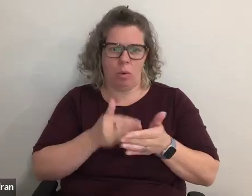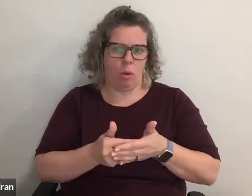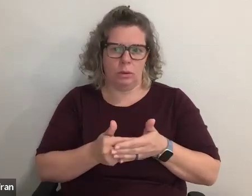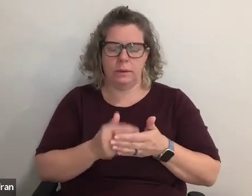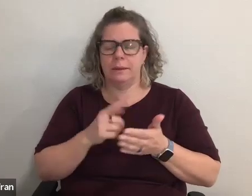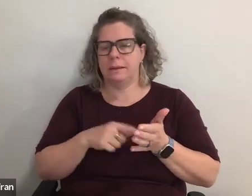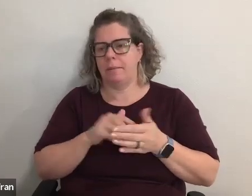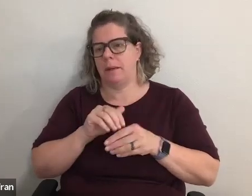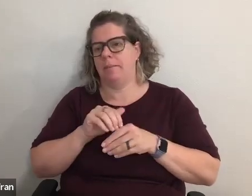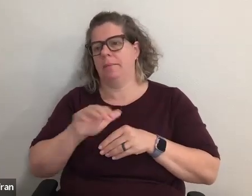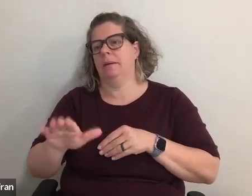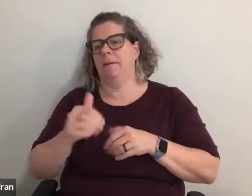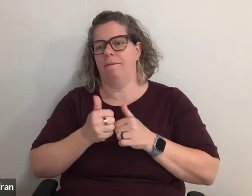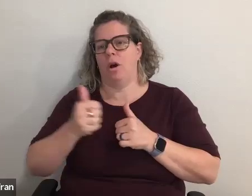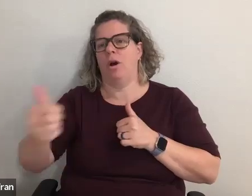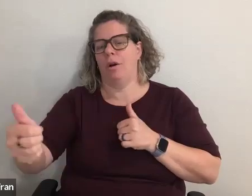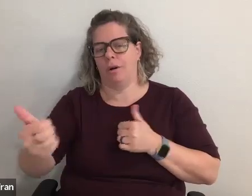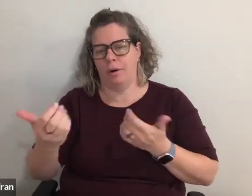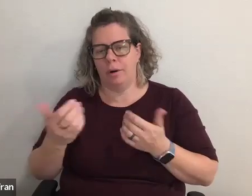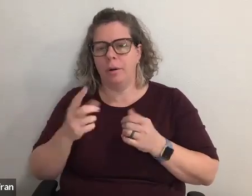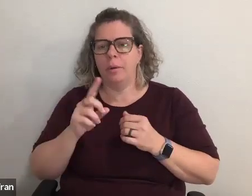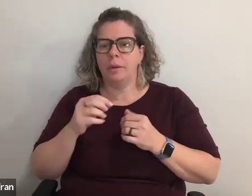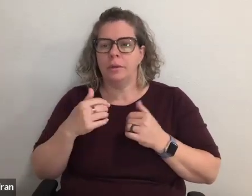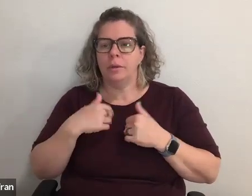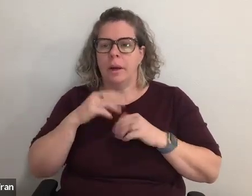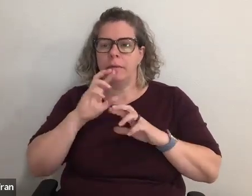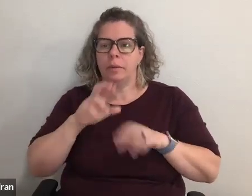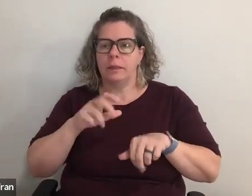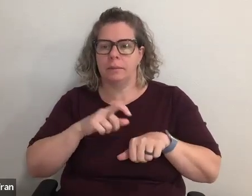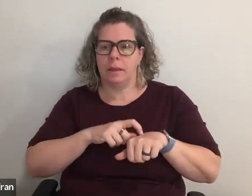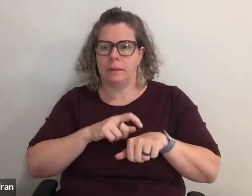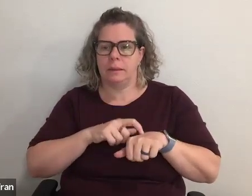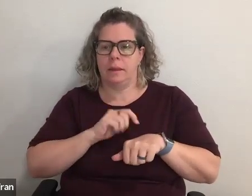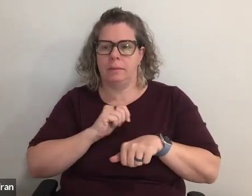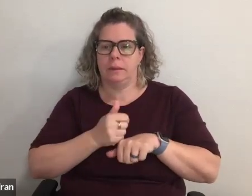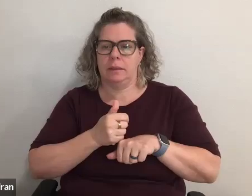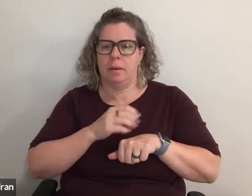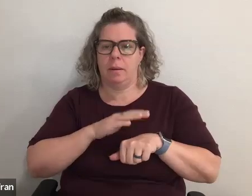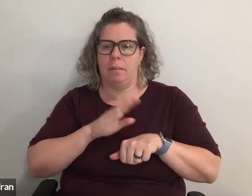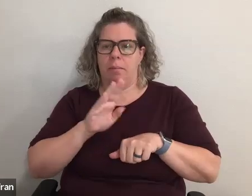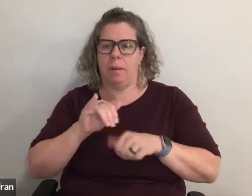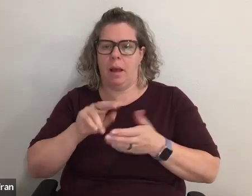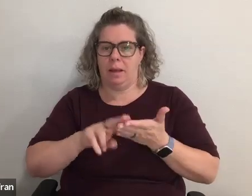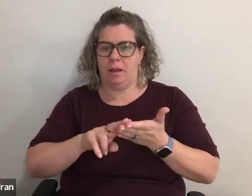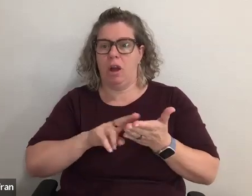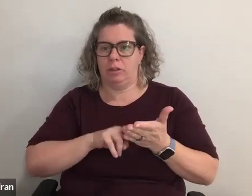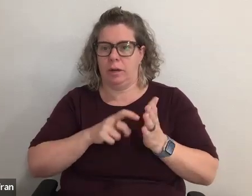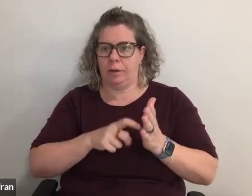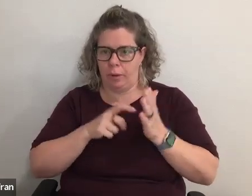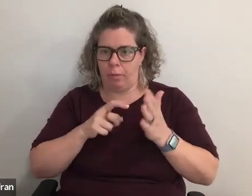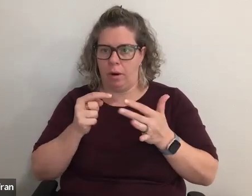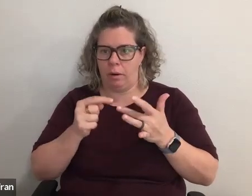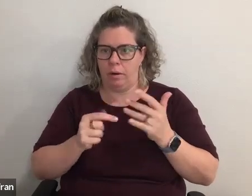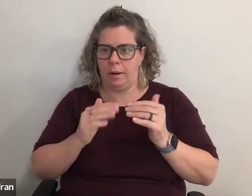where we'll get dispatched and it'll be pretty far away. We do have response times set up contractually through Magellan